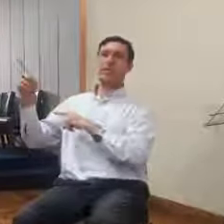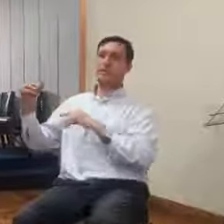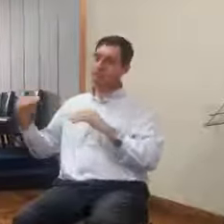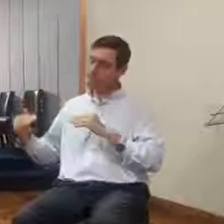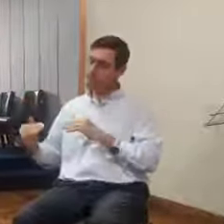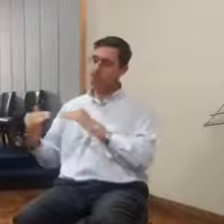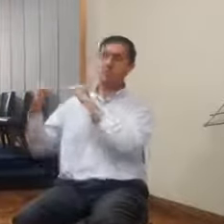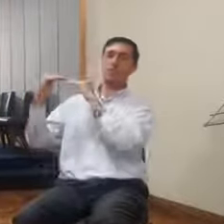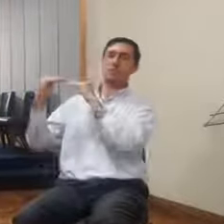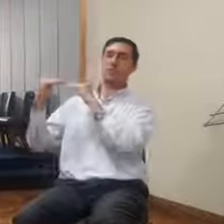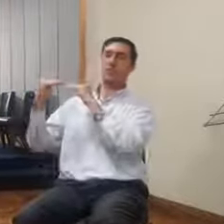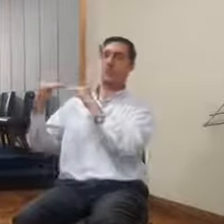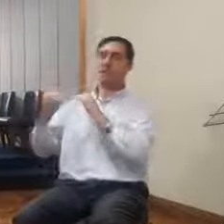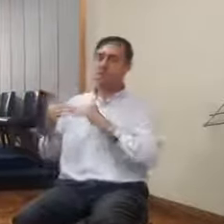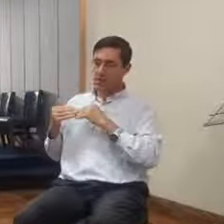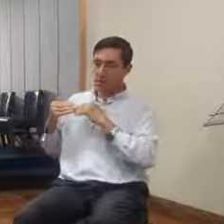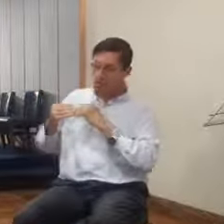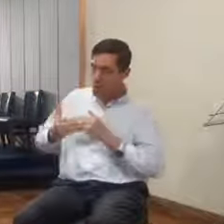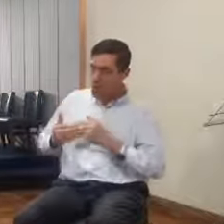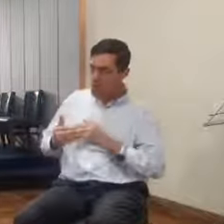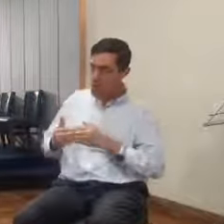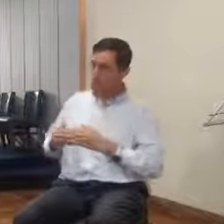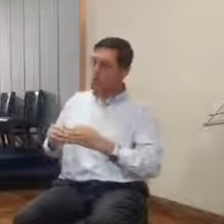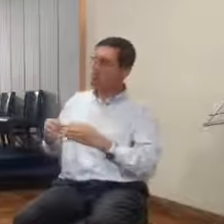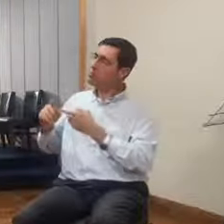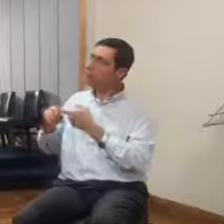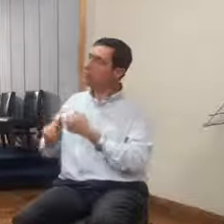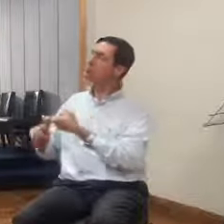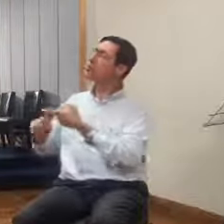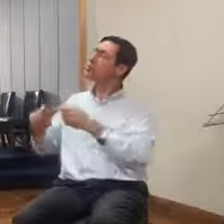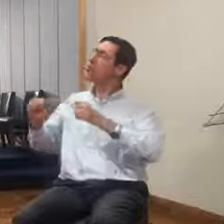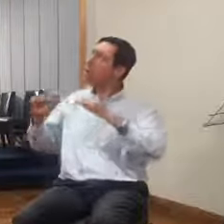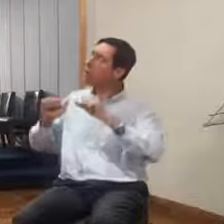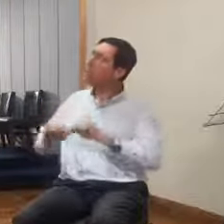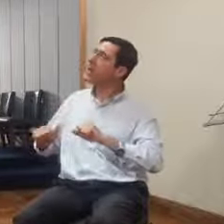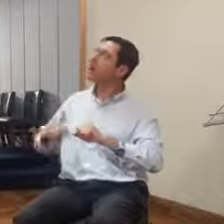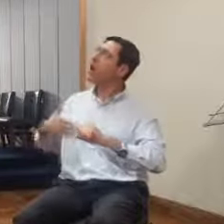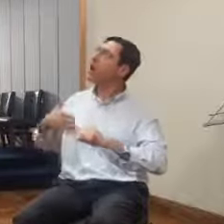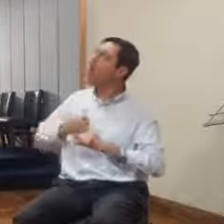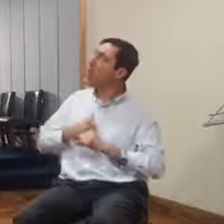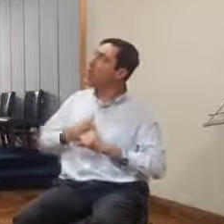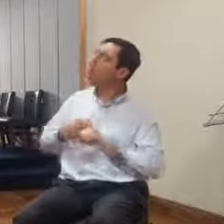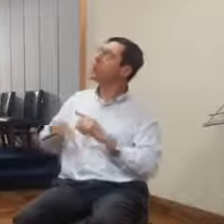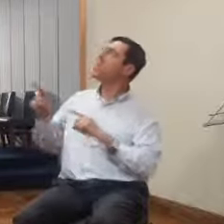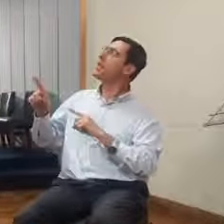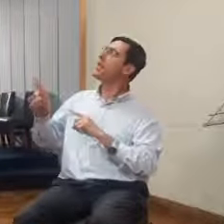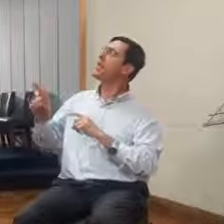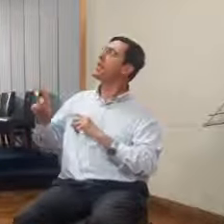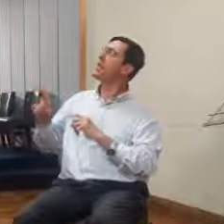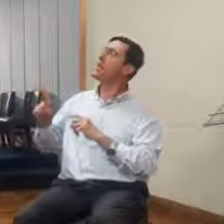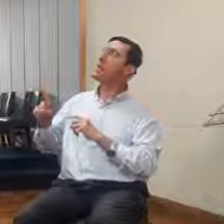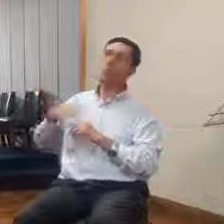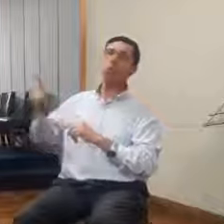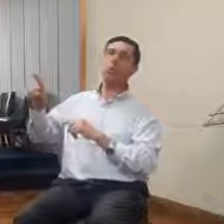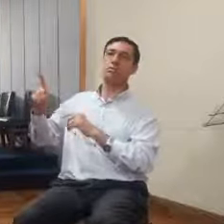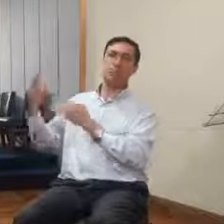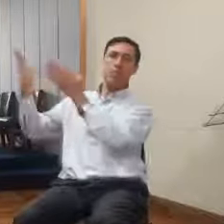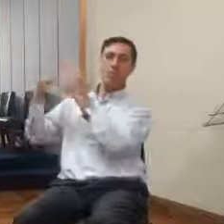we trust, as we wait, and as we hope in Thee. According to all we know of